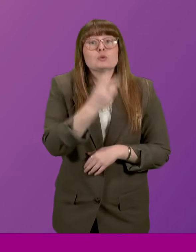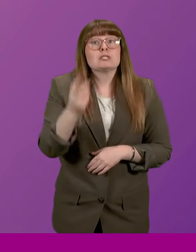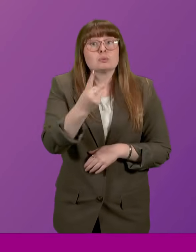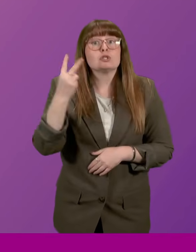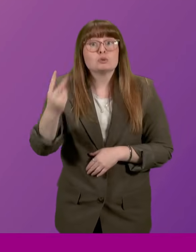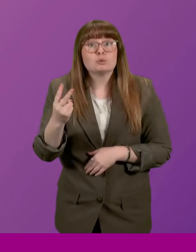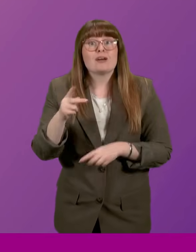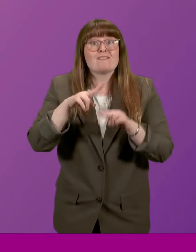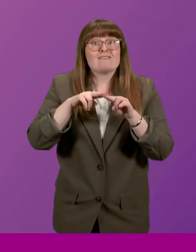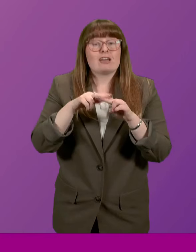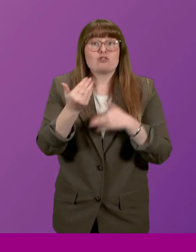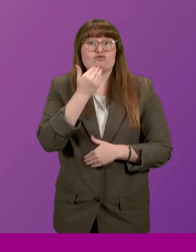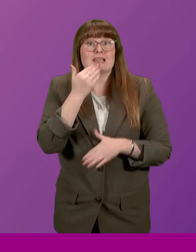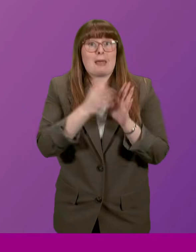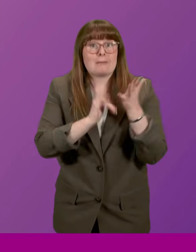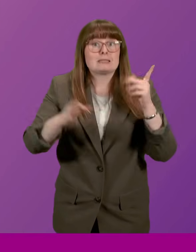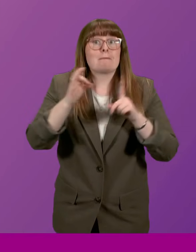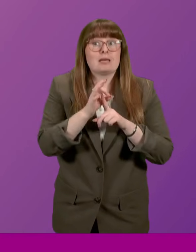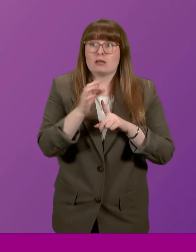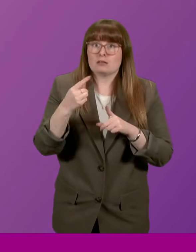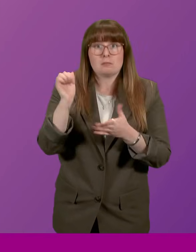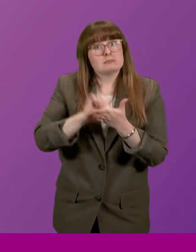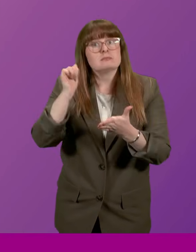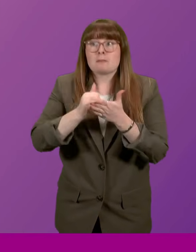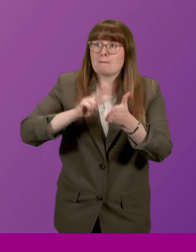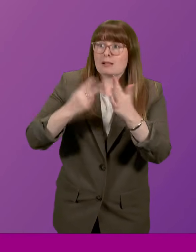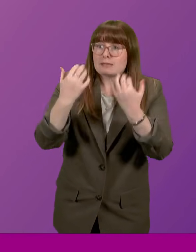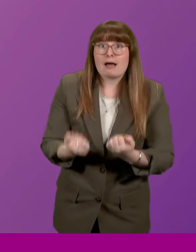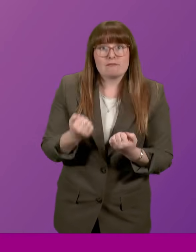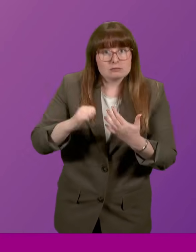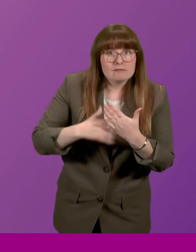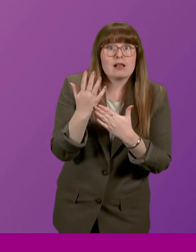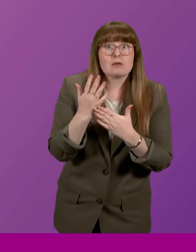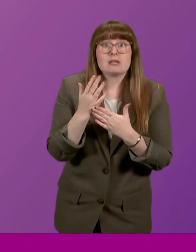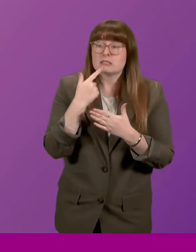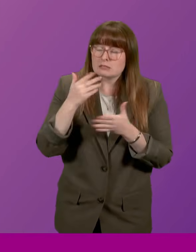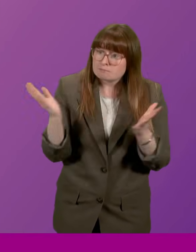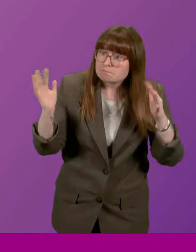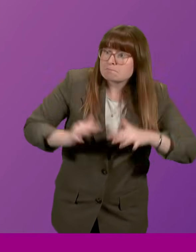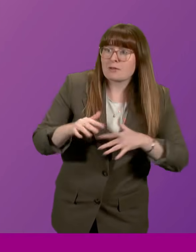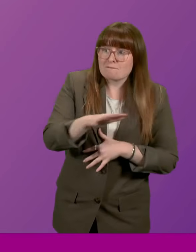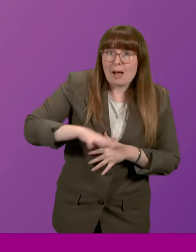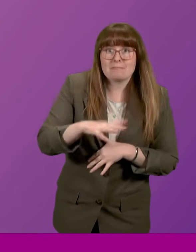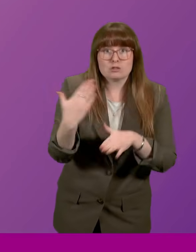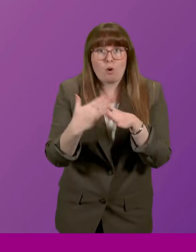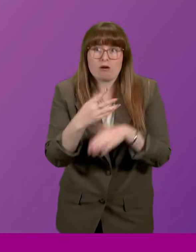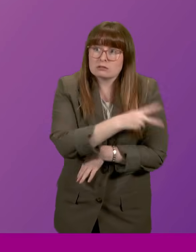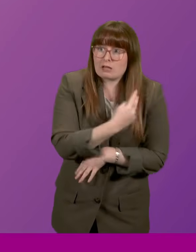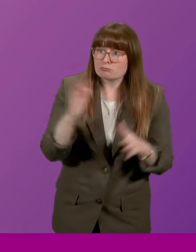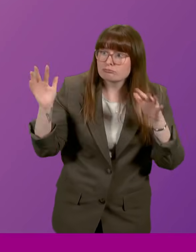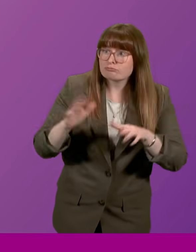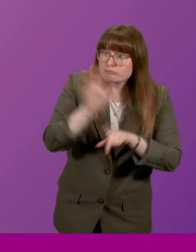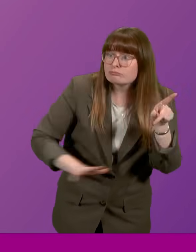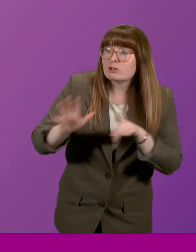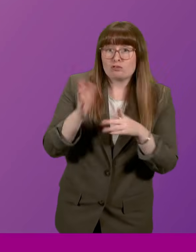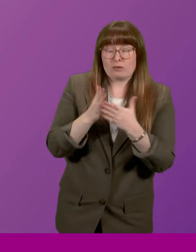Green MSP Mark Ruskell published plans that he developed. He's held summits bringing together workers, their unions and the wider community, and he pushed